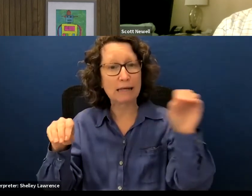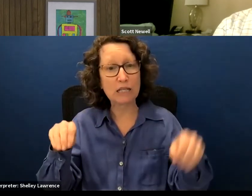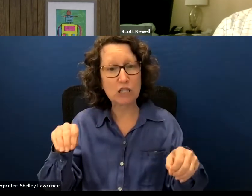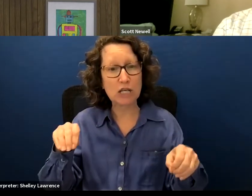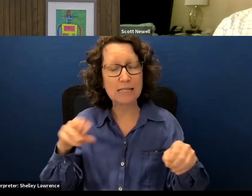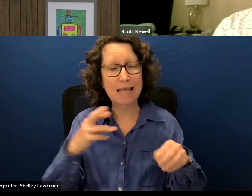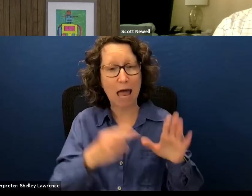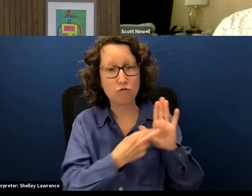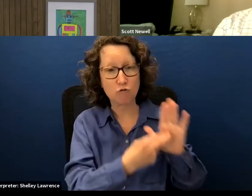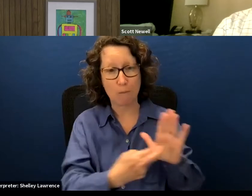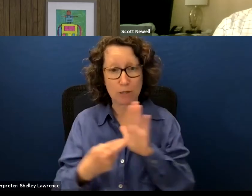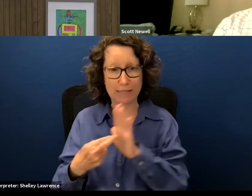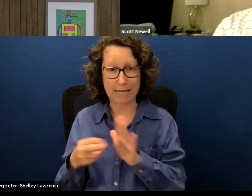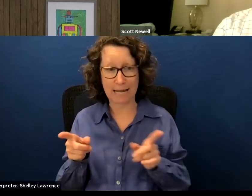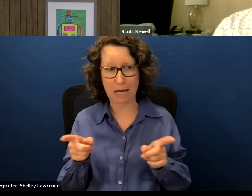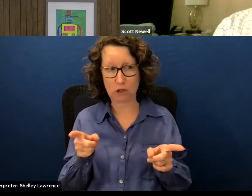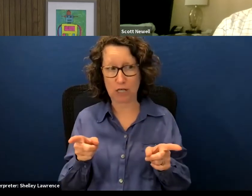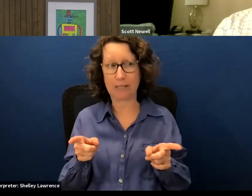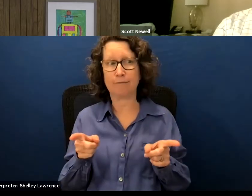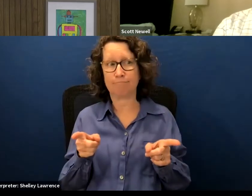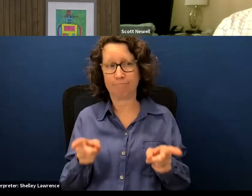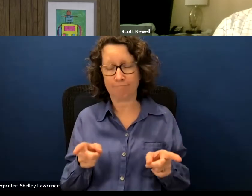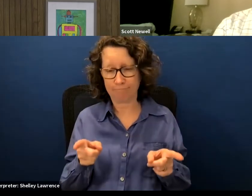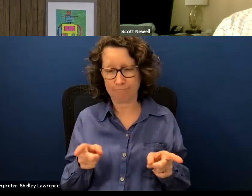and the representation.